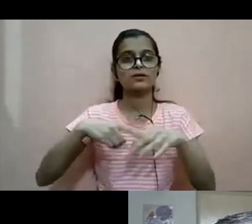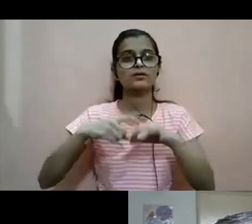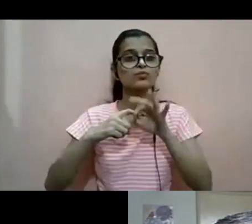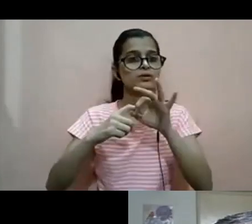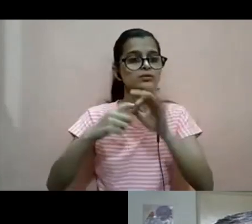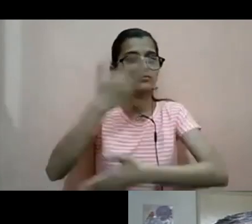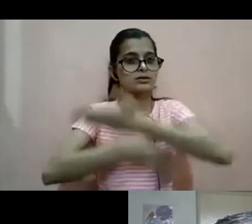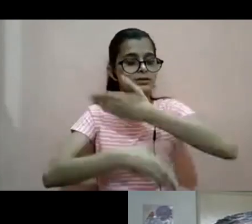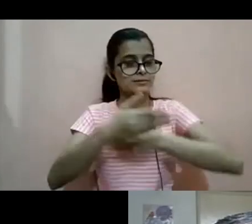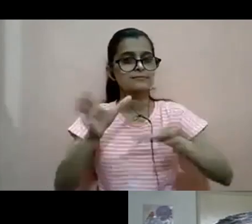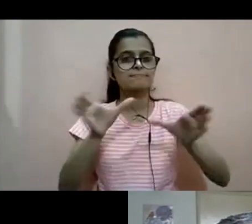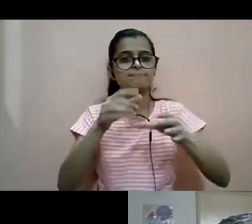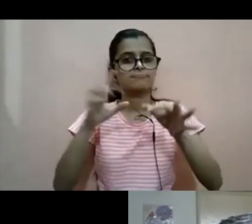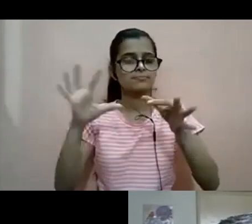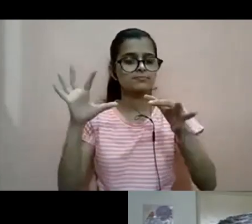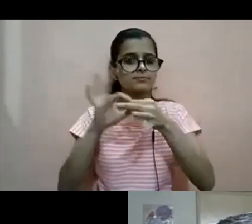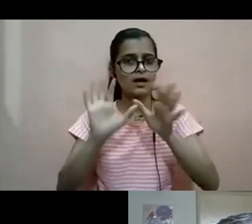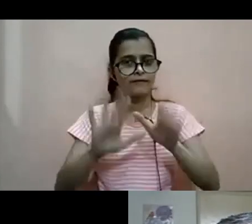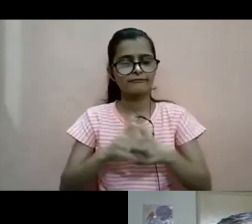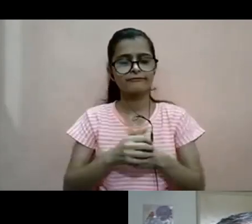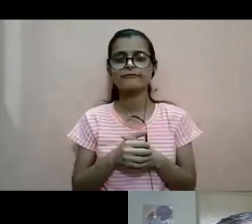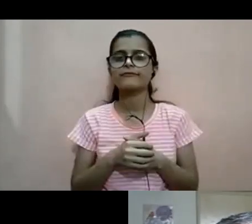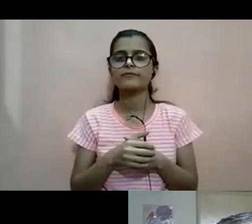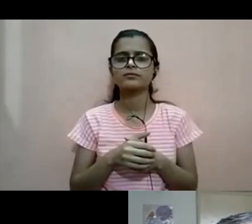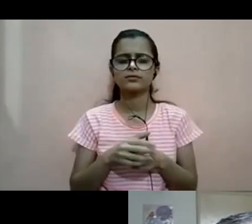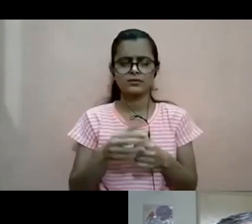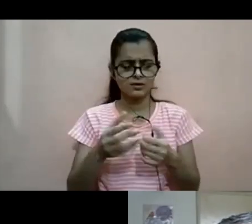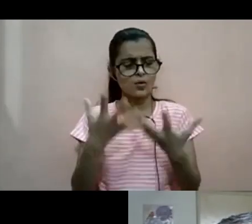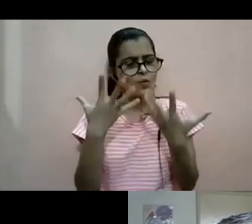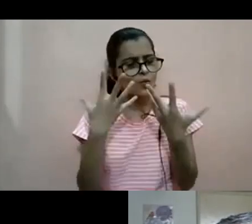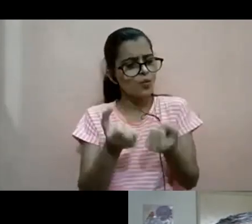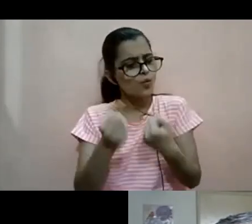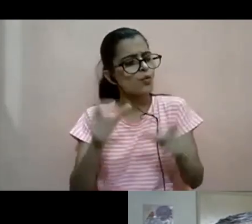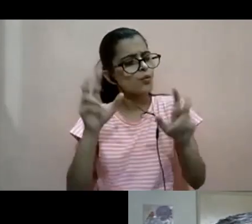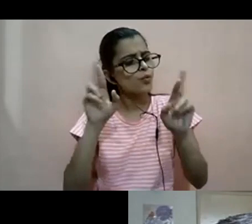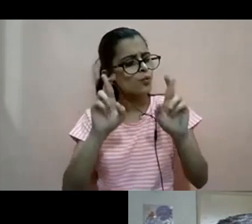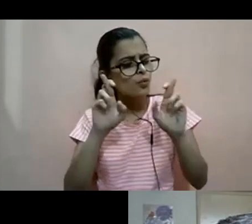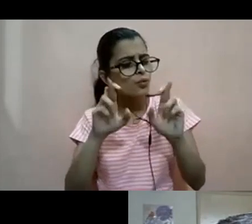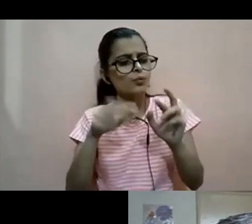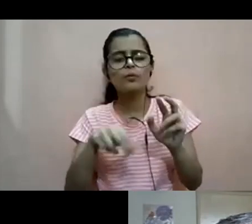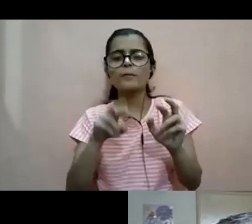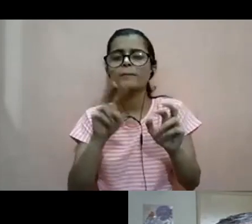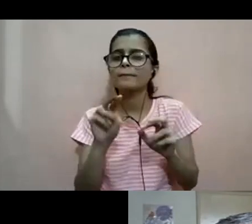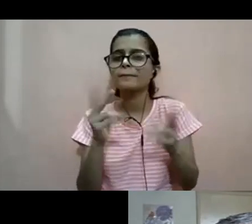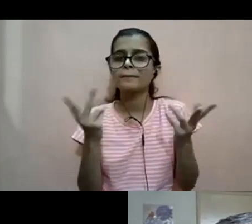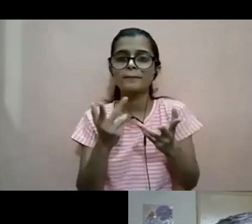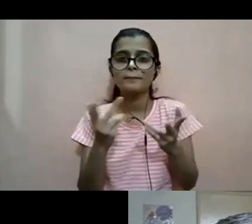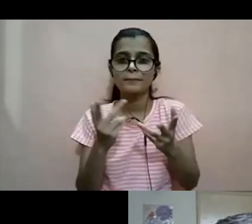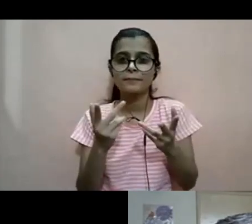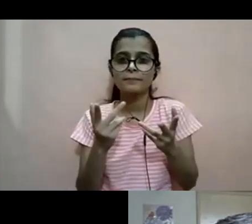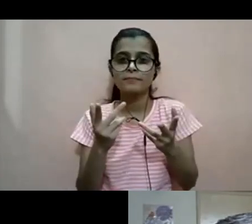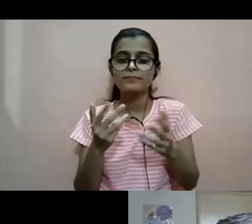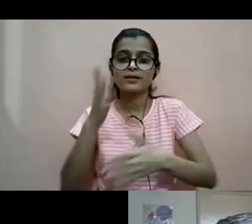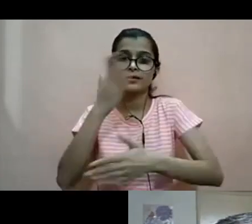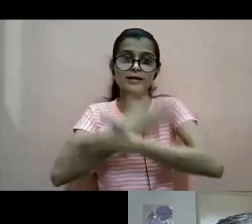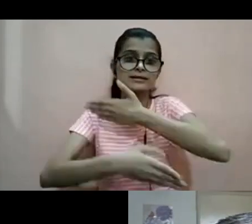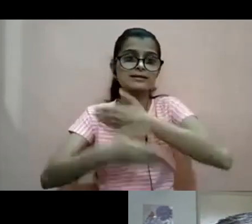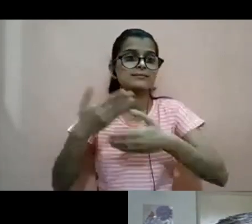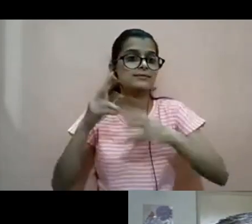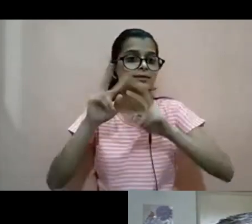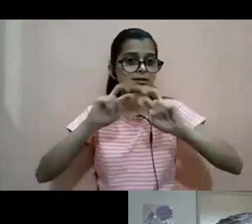ask, what is human desire? And hopefully pose a few thoughts for disability research.